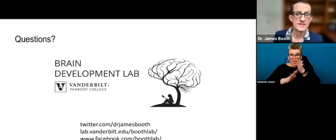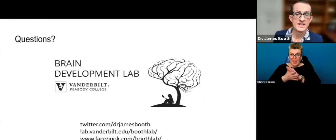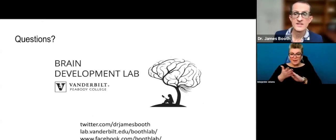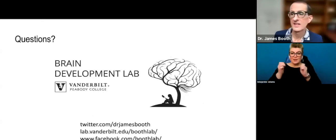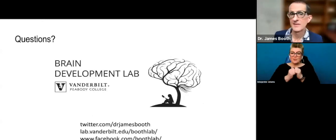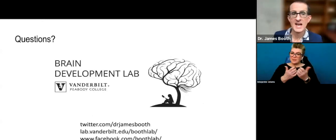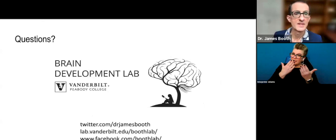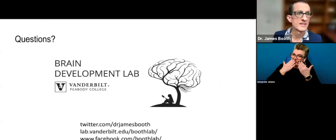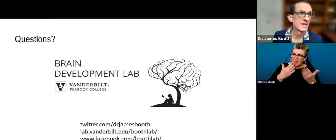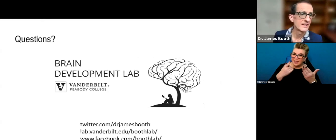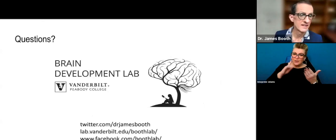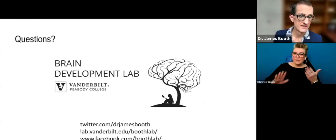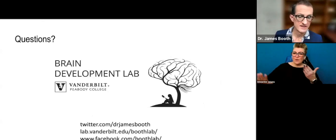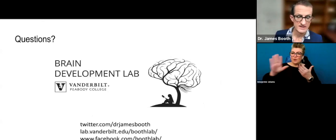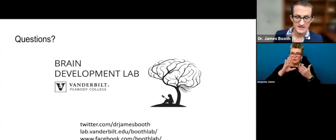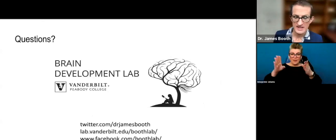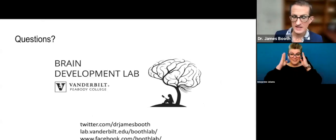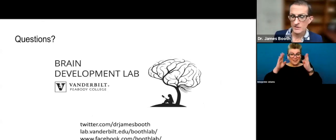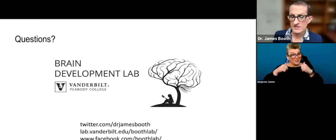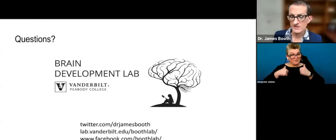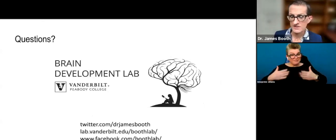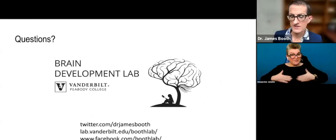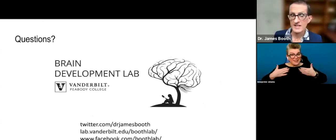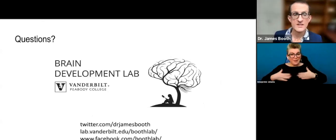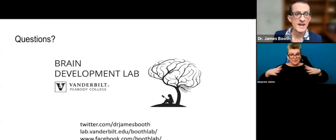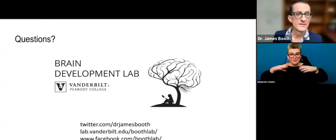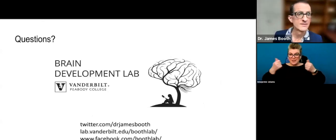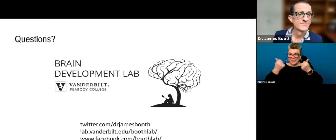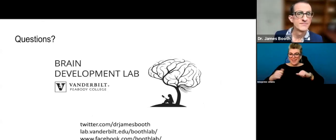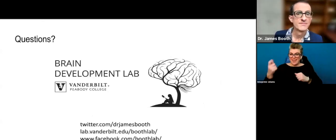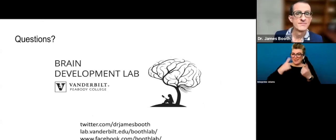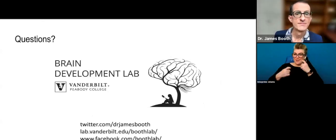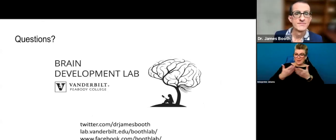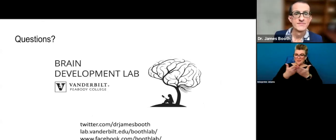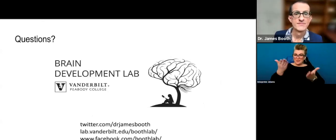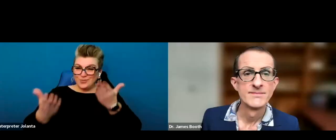for your attention, and I'm happy to take any questions that you have.